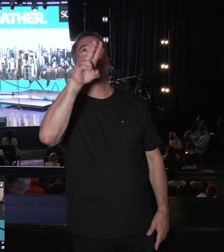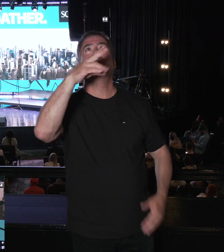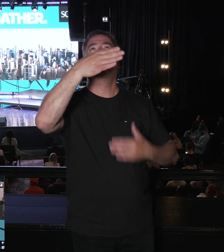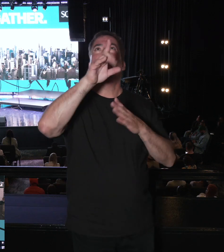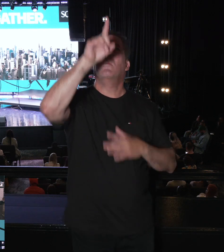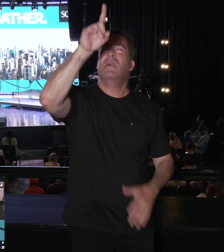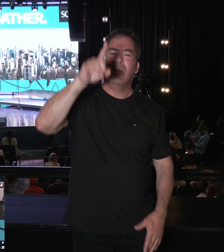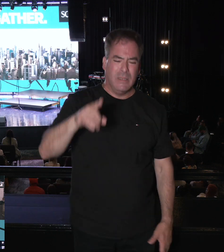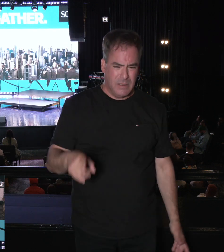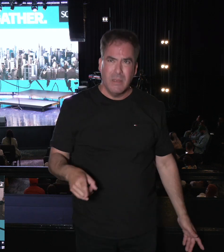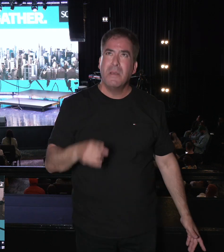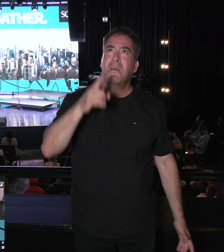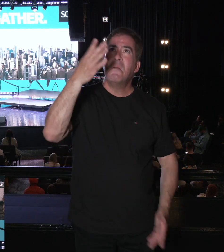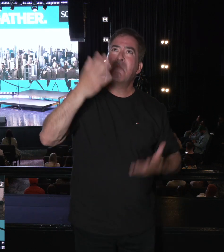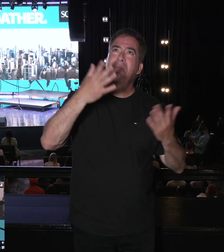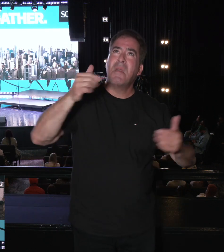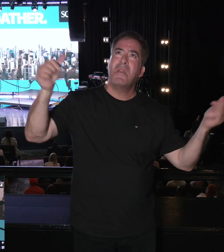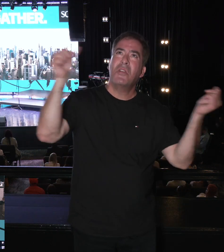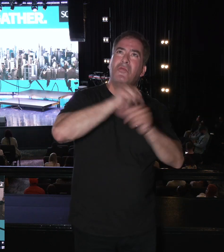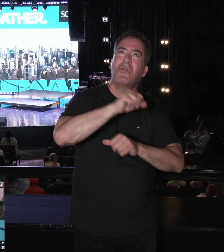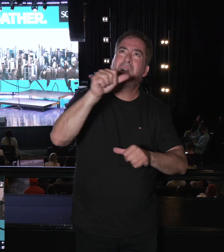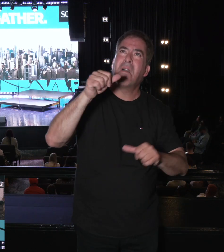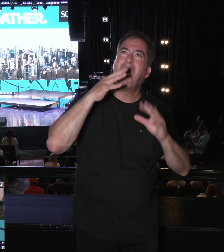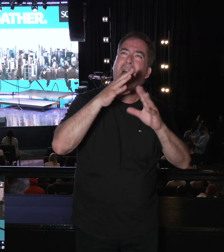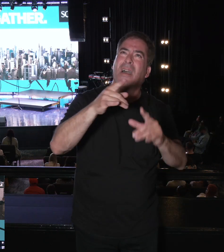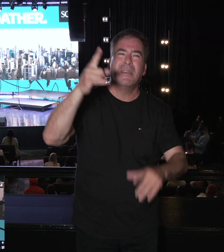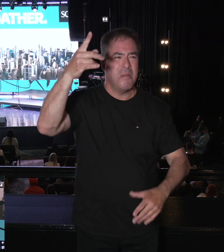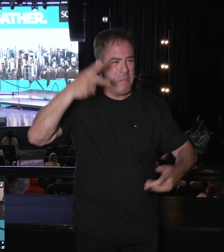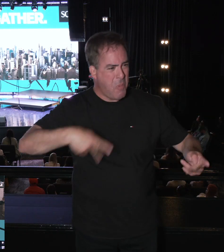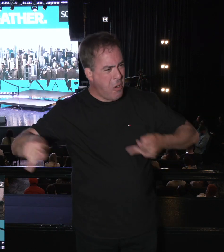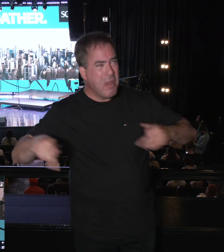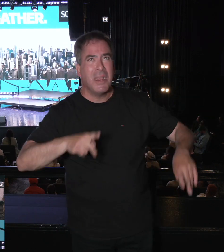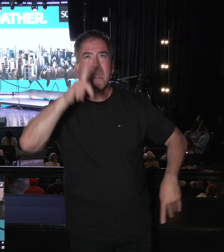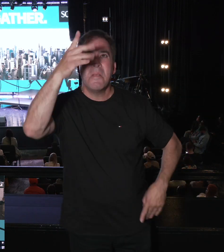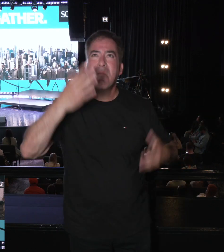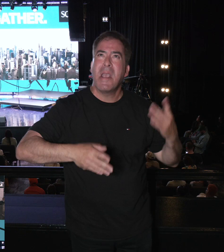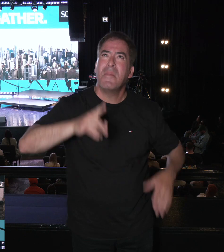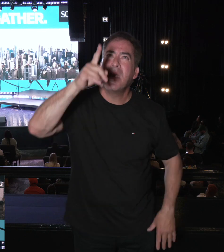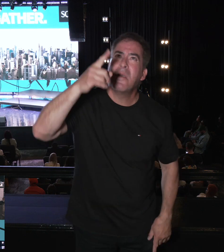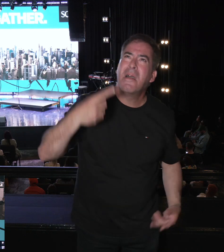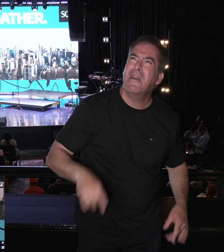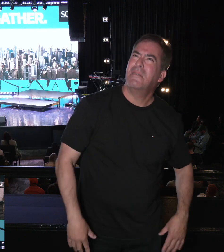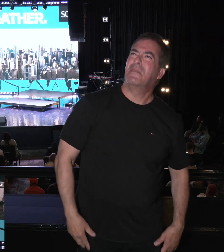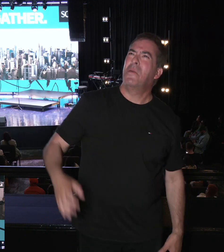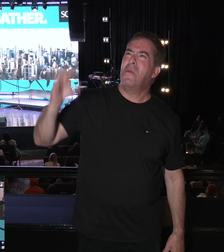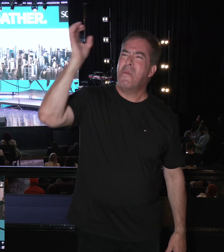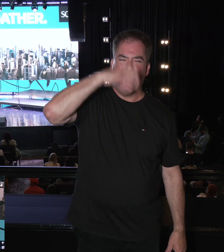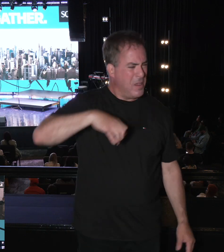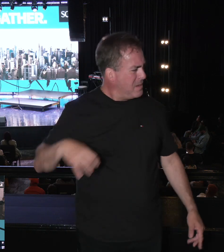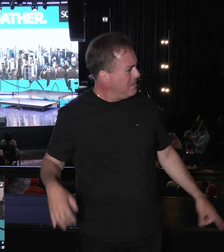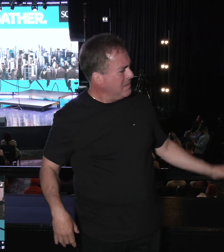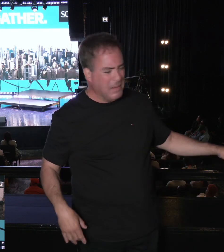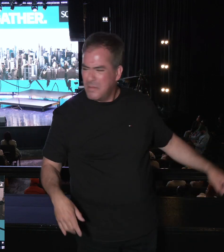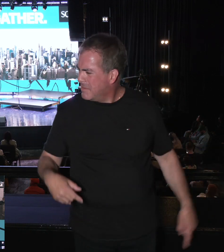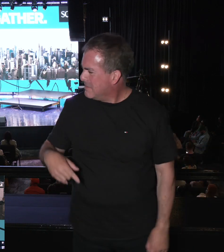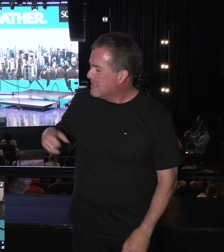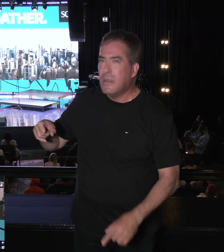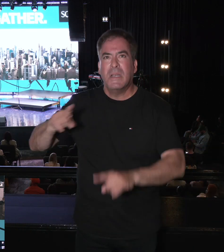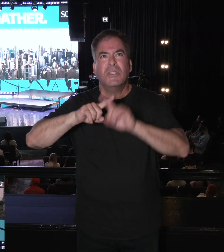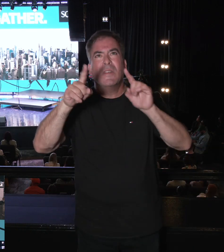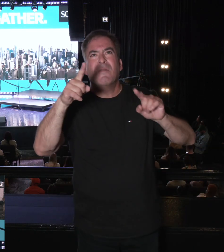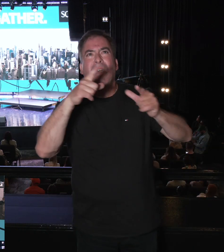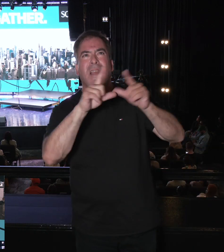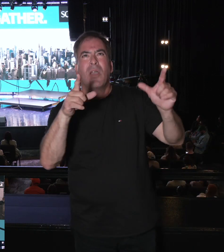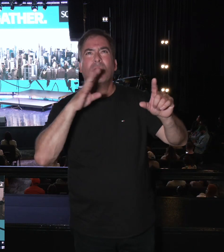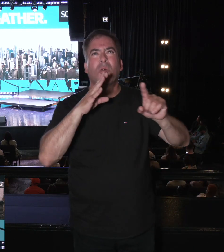people that started day drinking and they must be drunk up there. They must be throwing a party. And what's happening? But it's so weird because they're all talking in languages